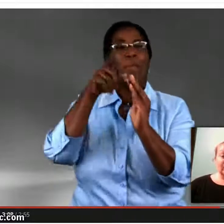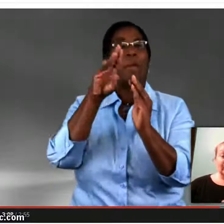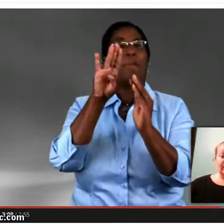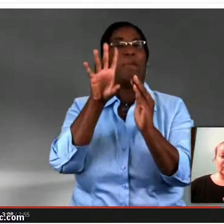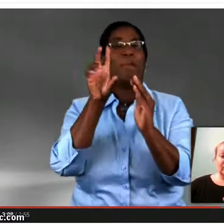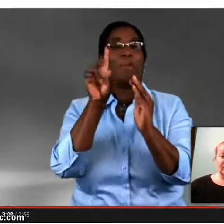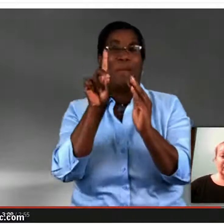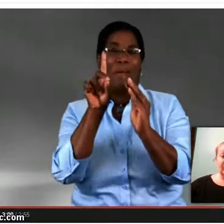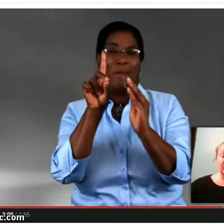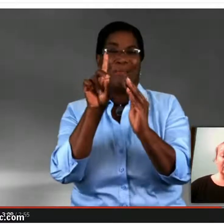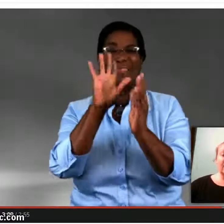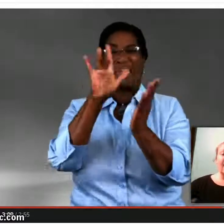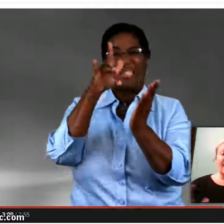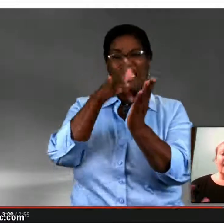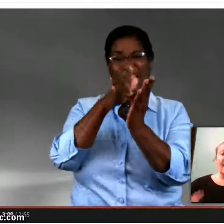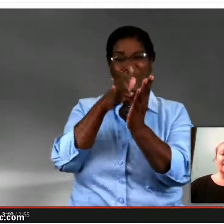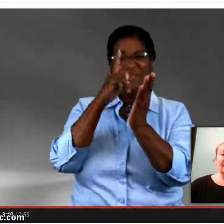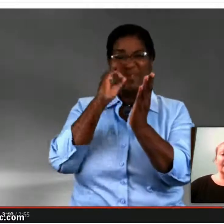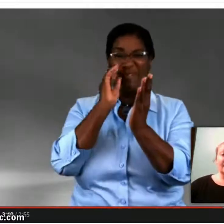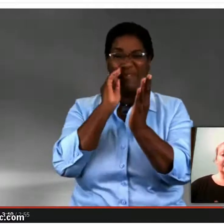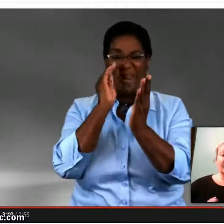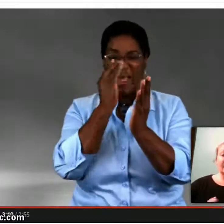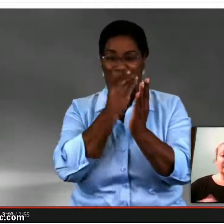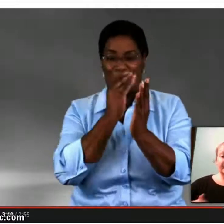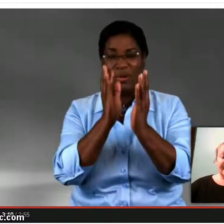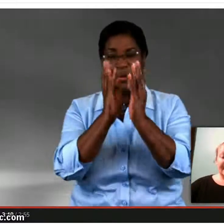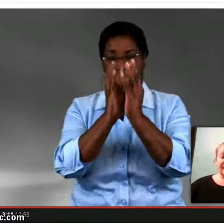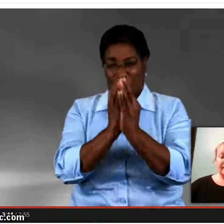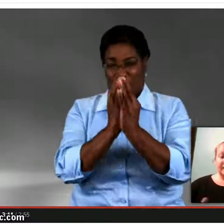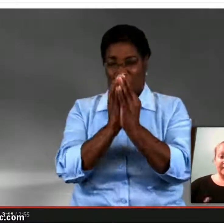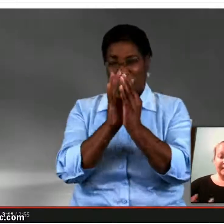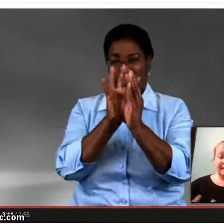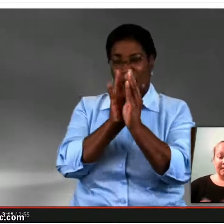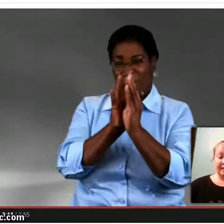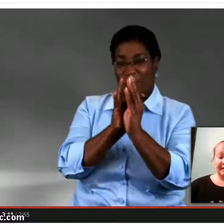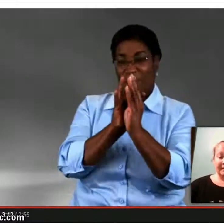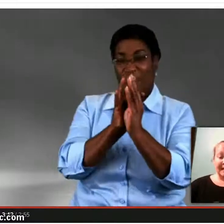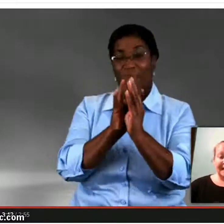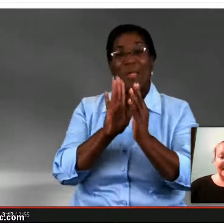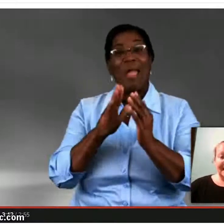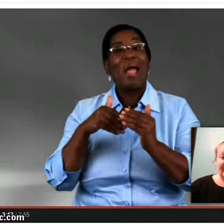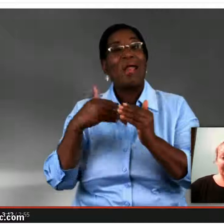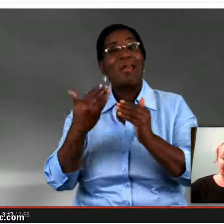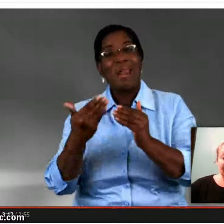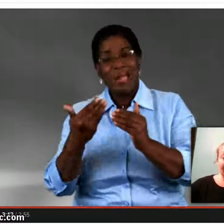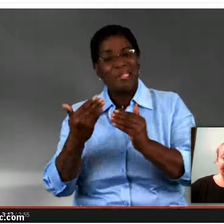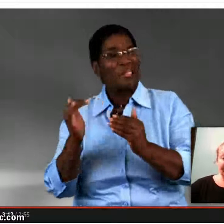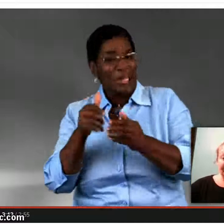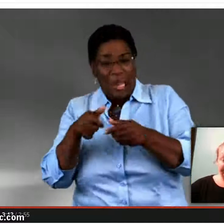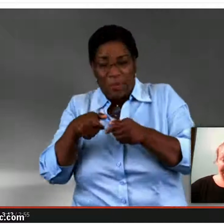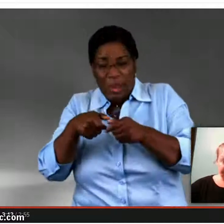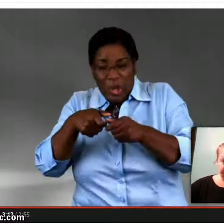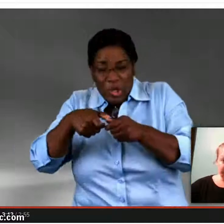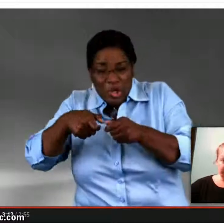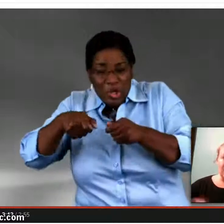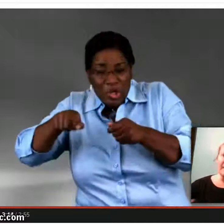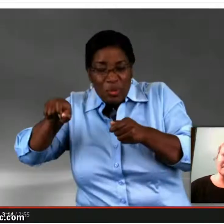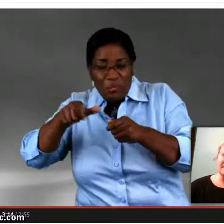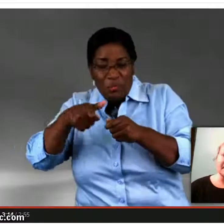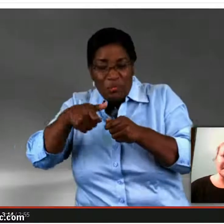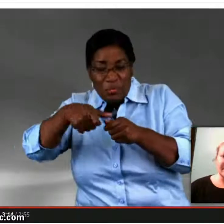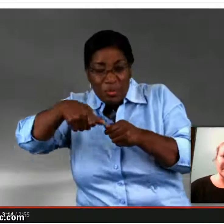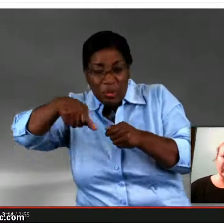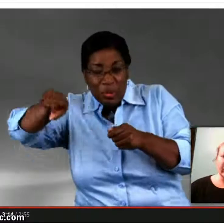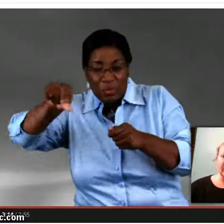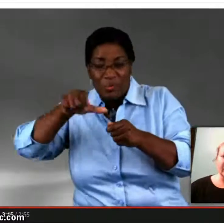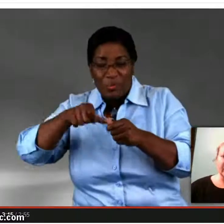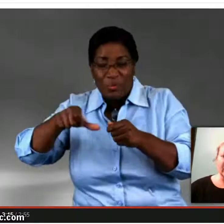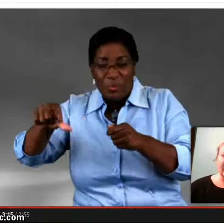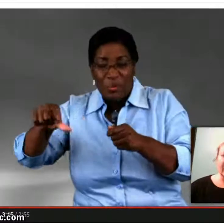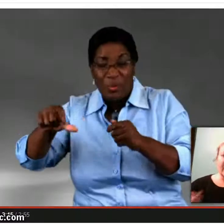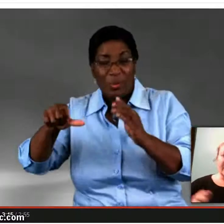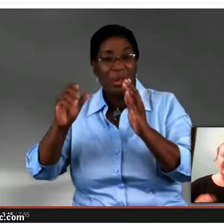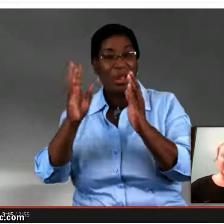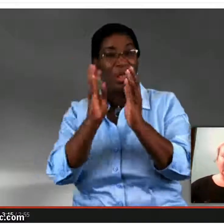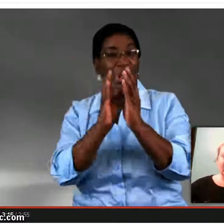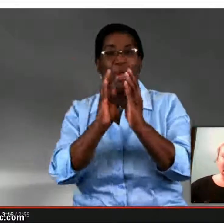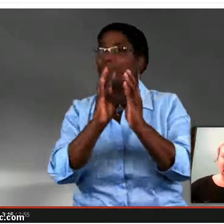curling towards you. And then another set so that they connect. And then the next thing you're going to do is you're going